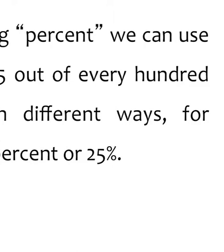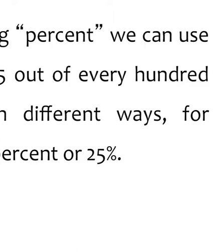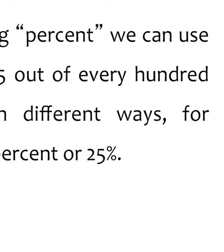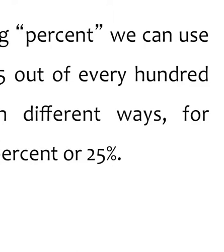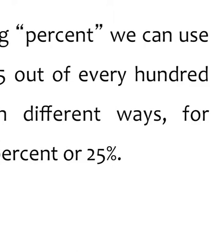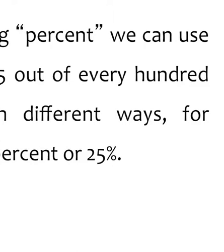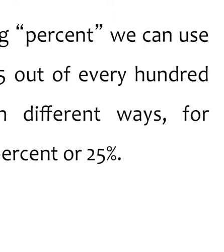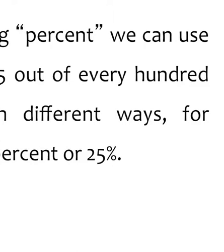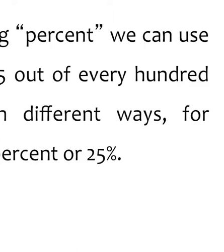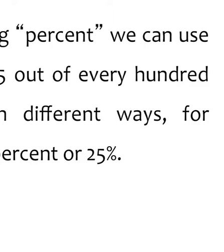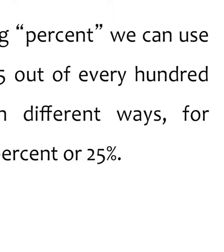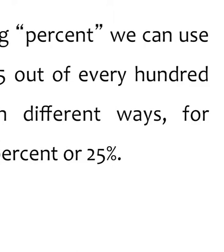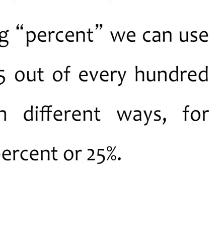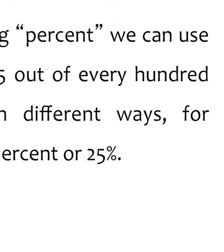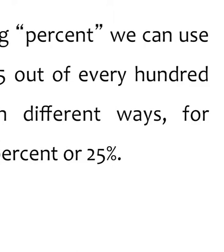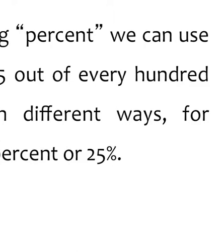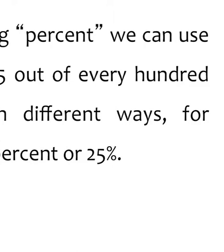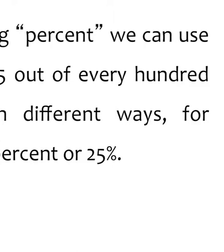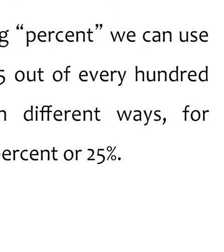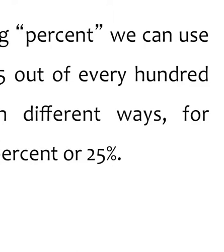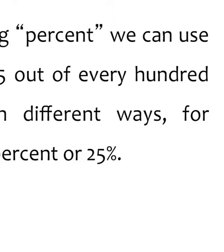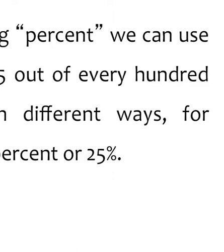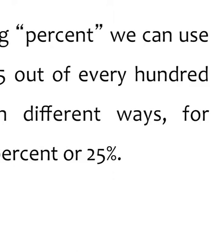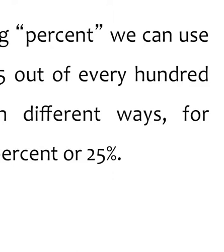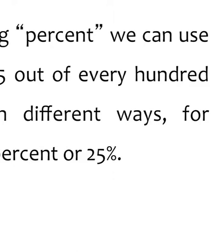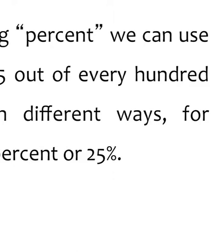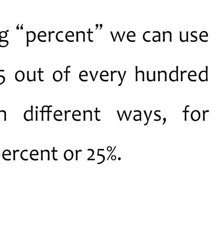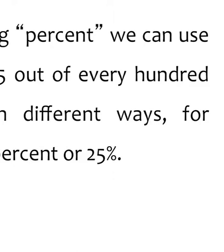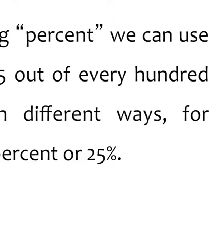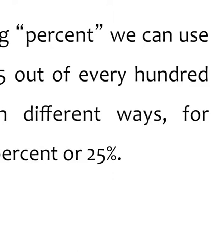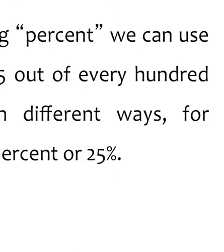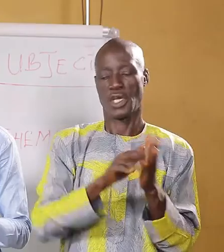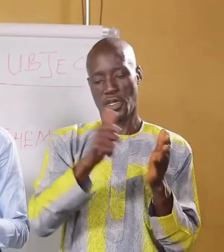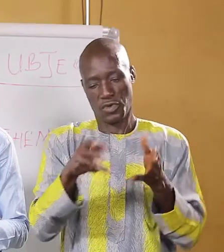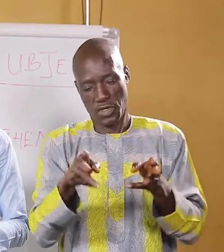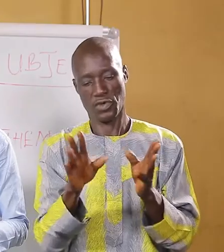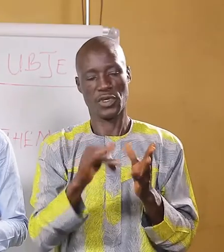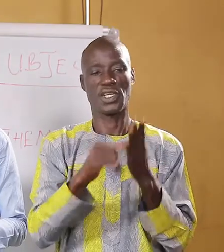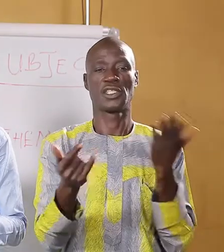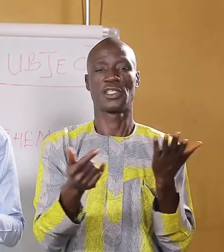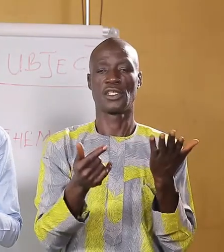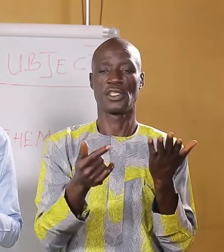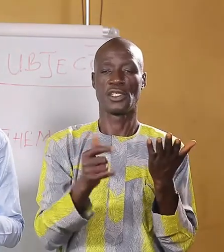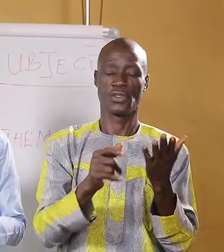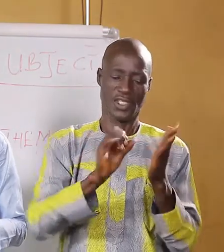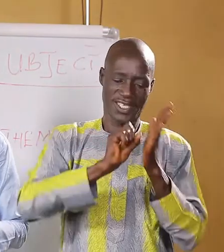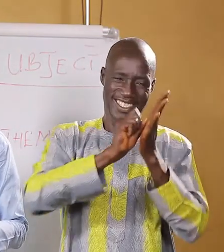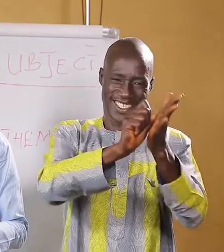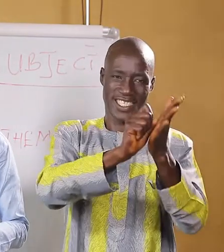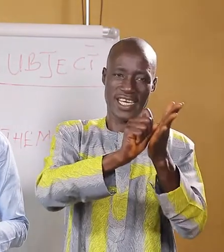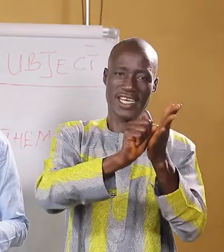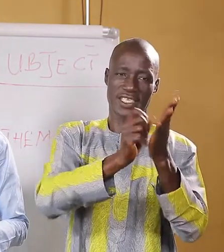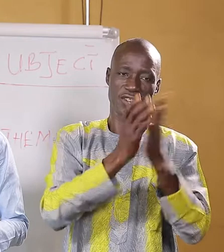25%. The percent can be written in words. Then, lastly, we can